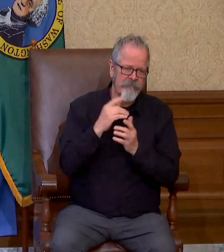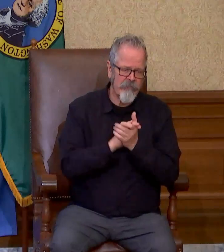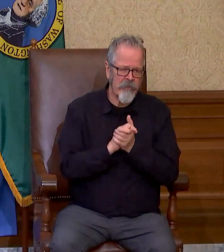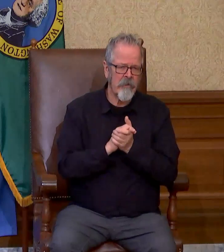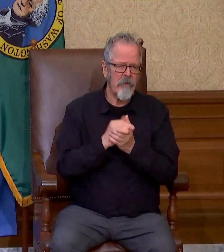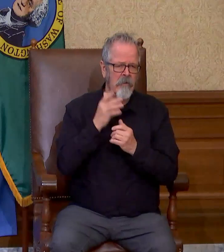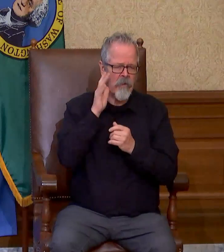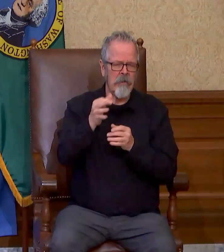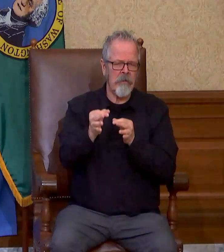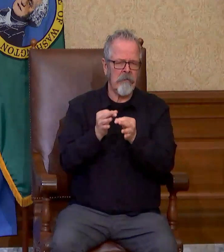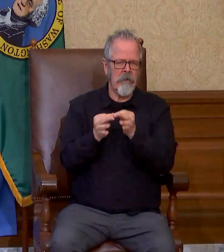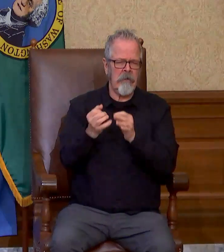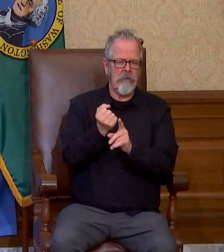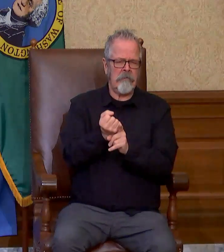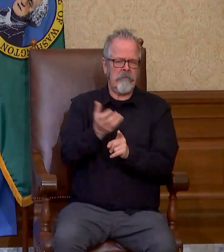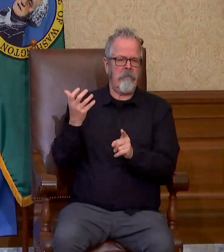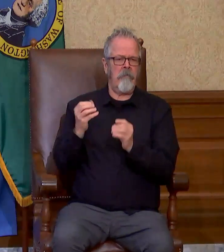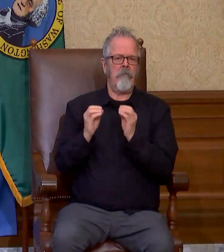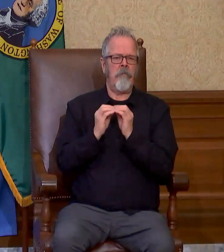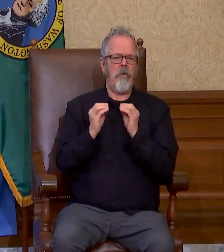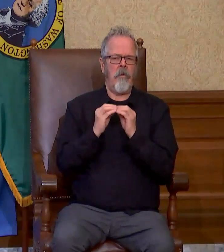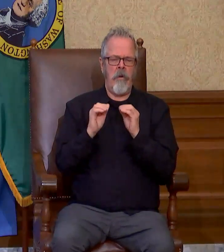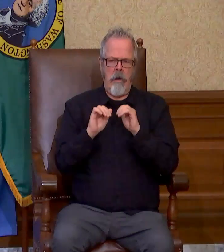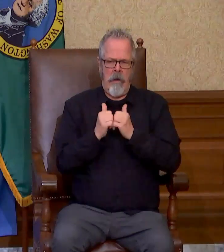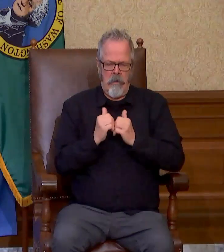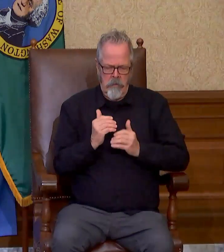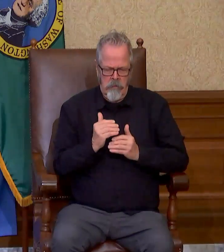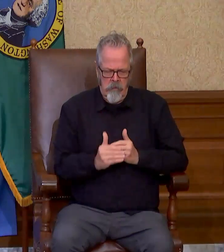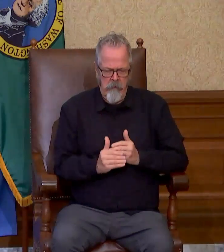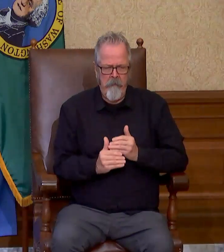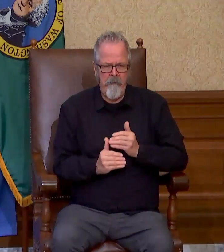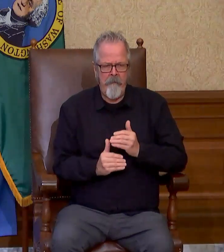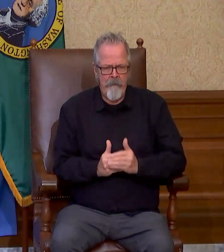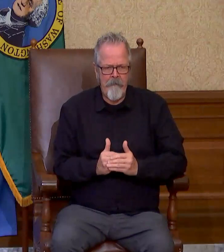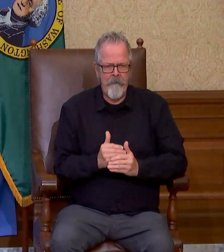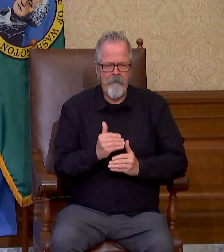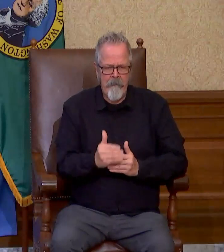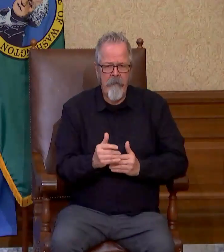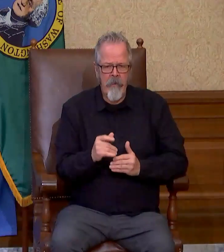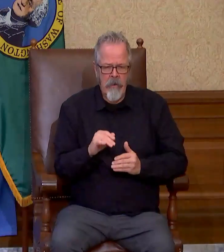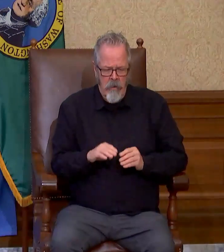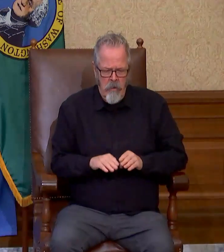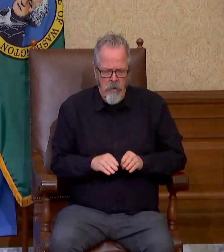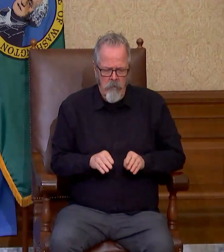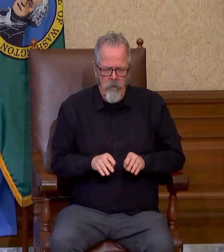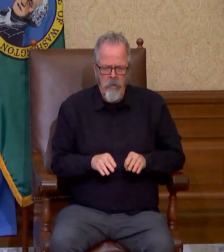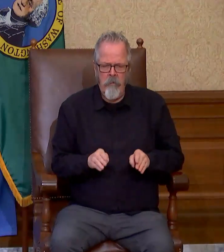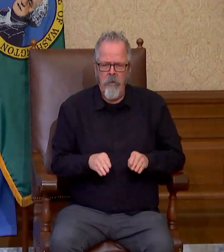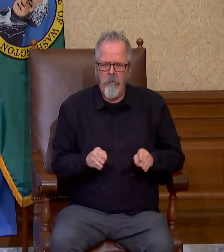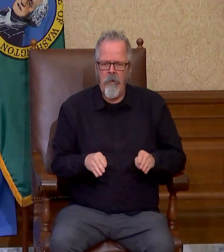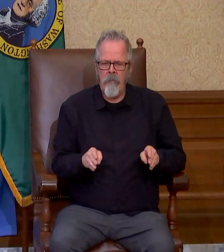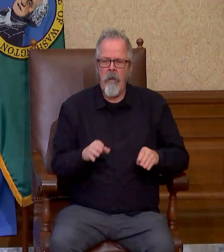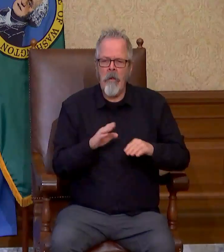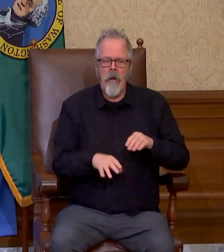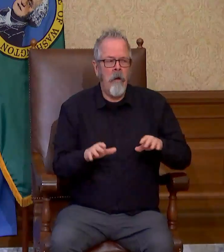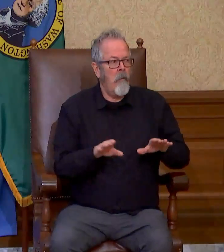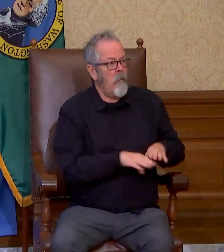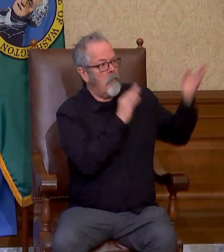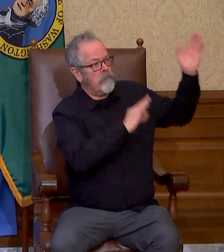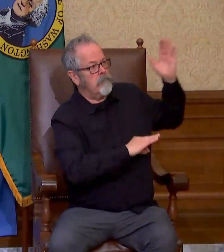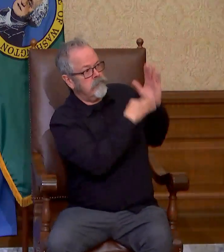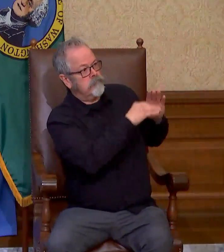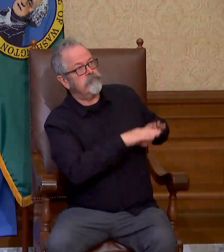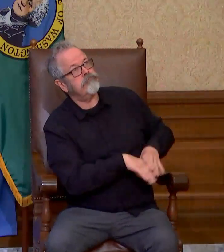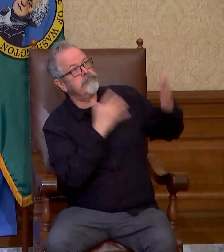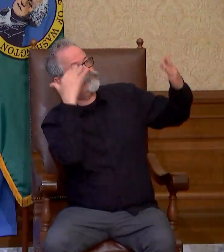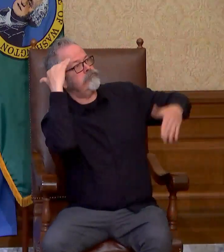we want to be comprehensive and transparent about that decision-making. That's one of the reasons we're here today. So today we are going to